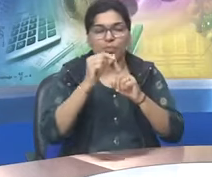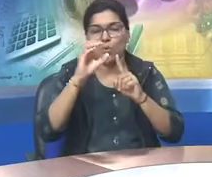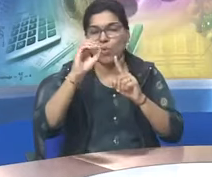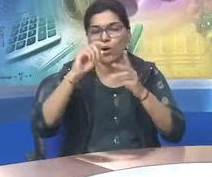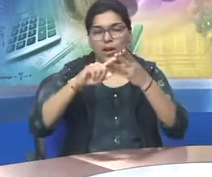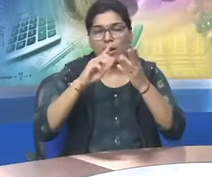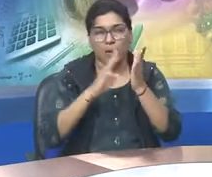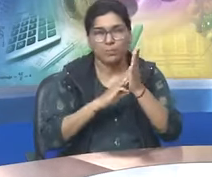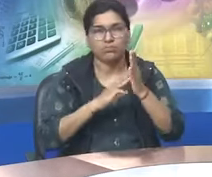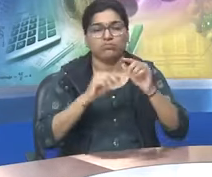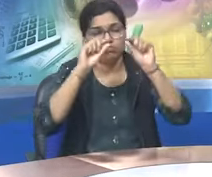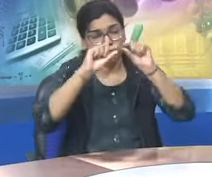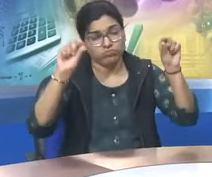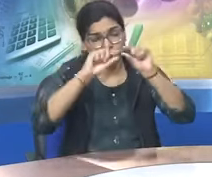This poem,